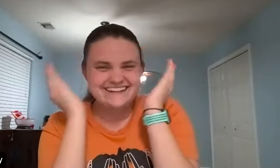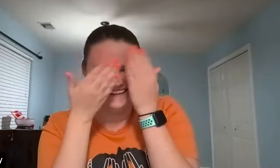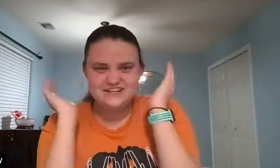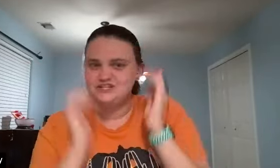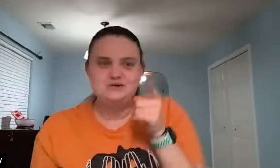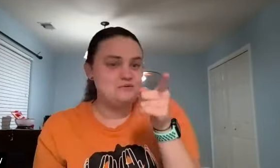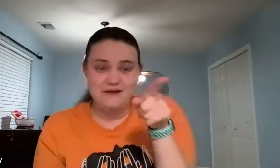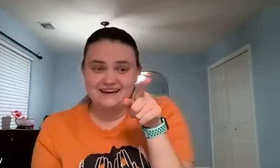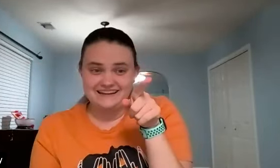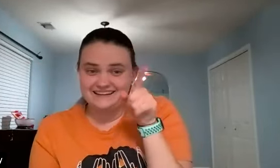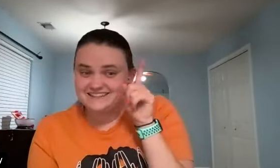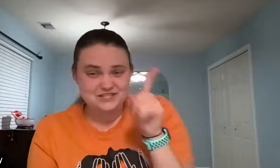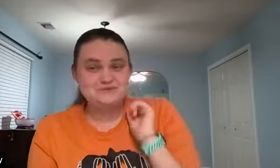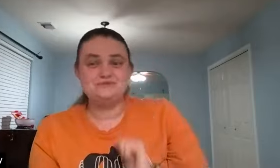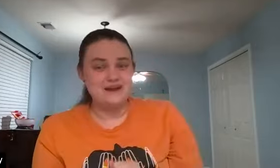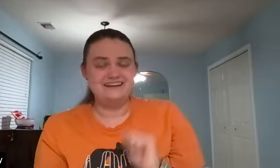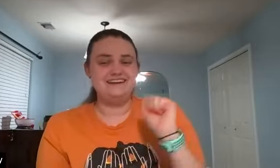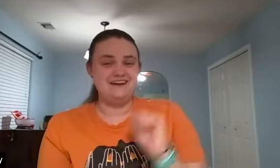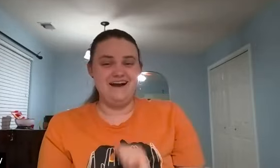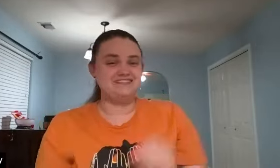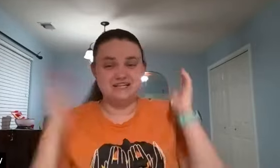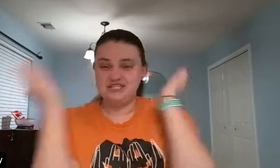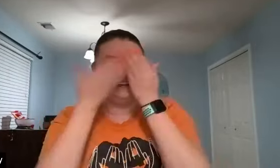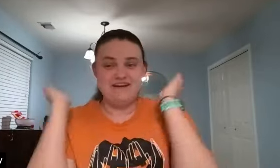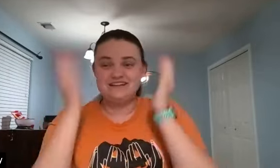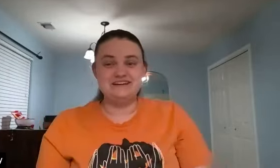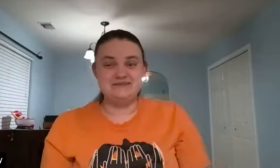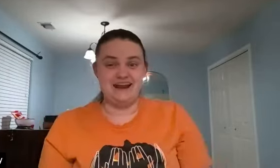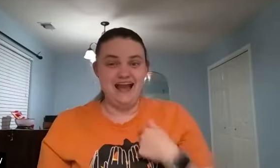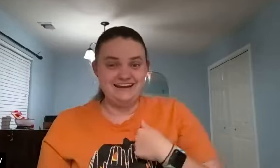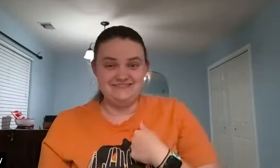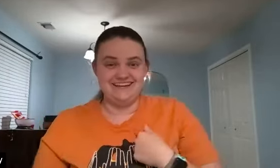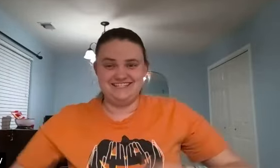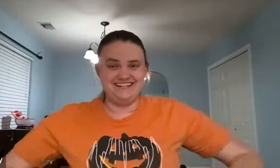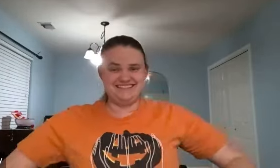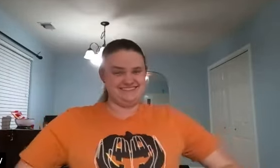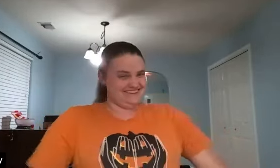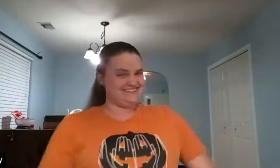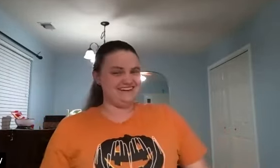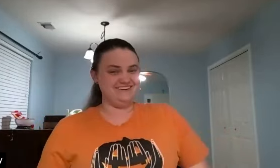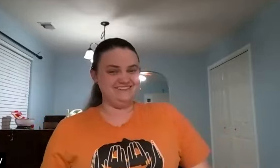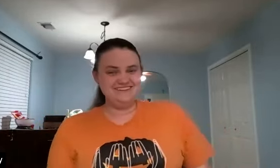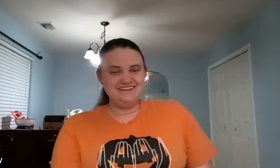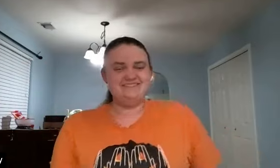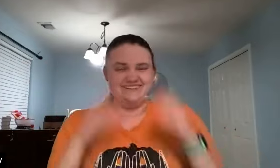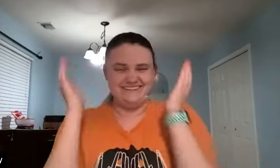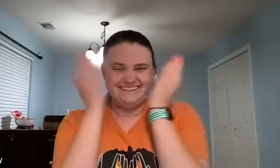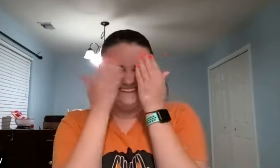Halloween. You were ready. She was ready to go. She did it faster than anybody. I didn't even get a chance to do it. So, but good.